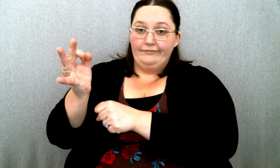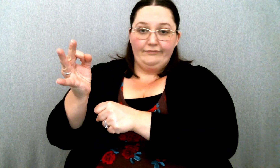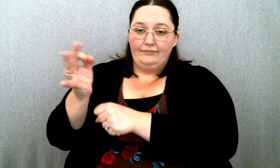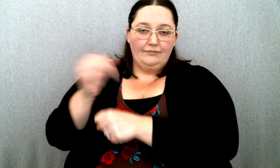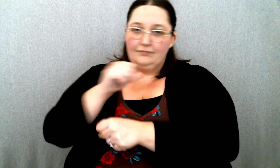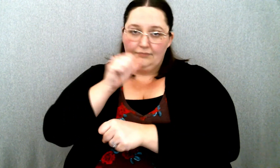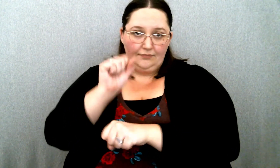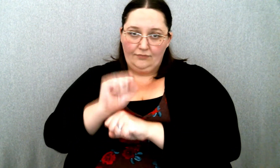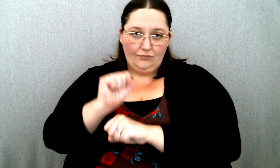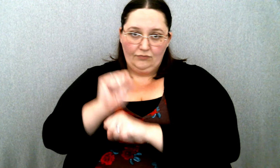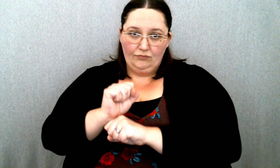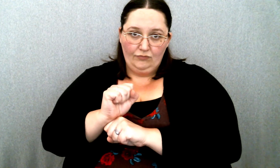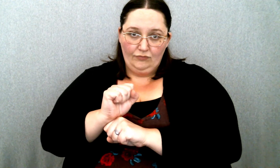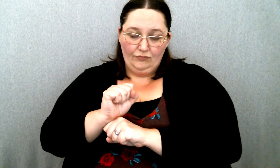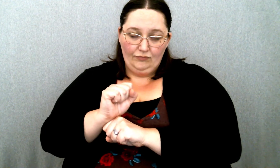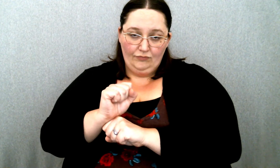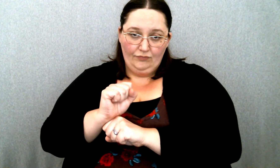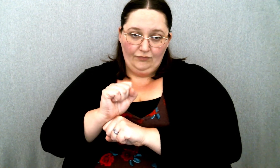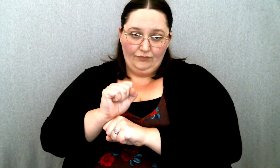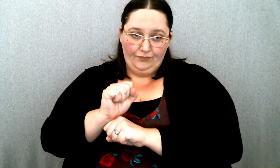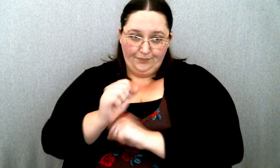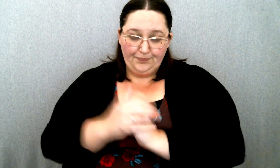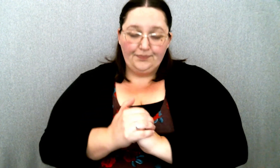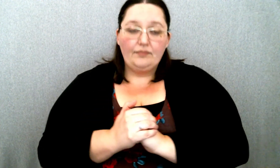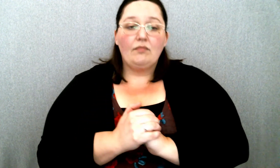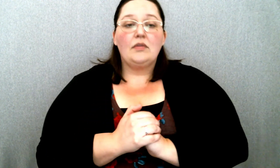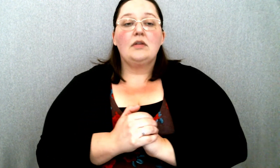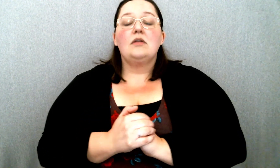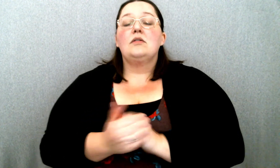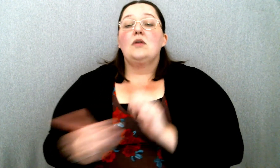that 9 into the future, right? That doesn't work.